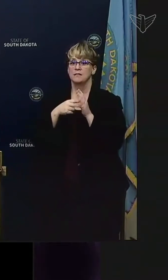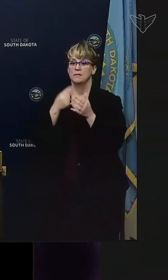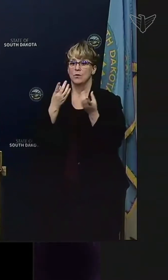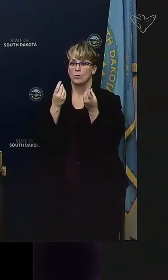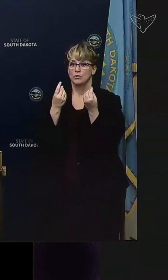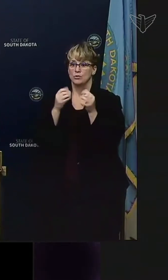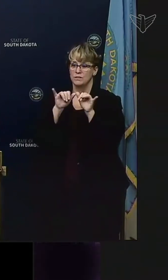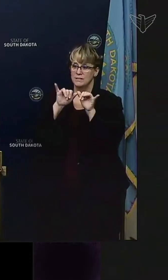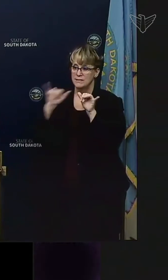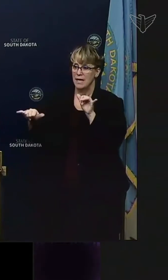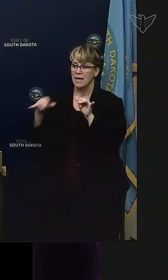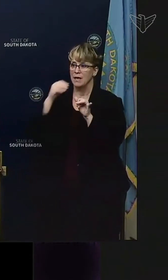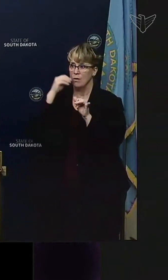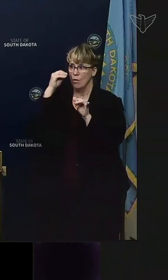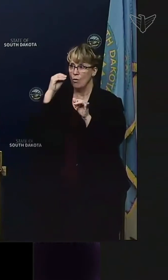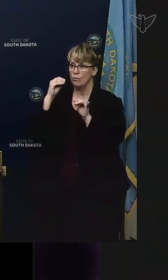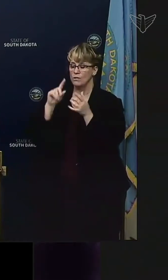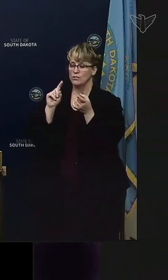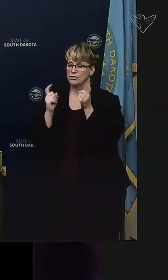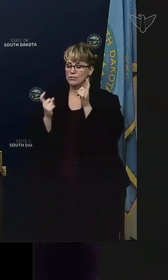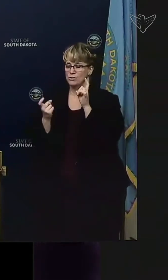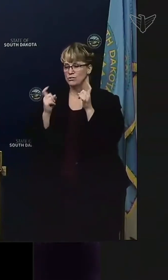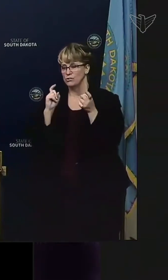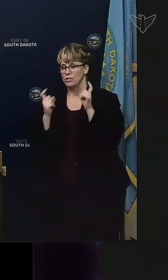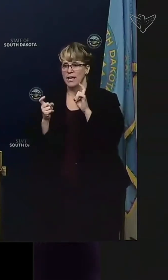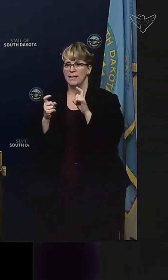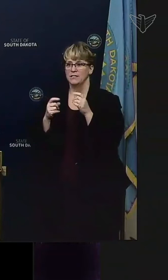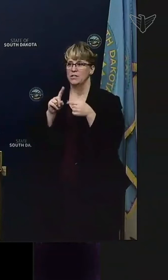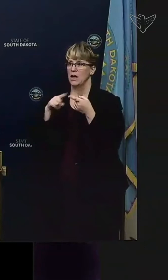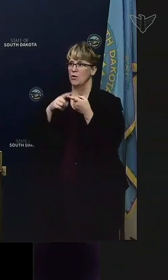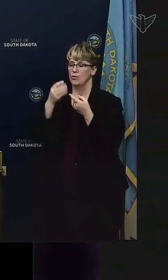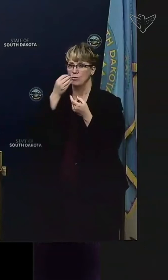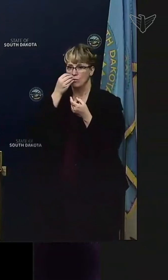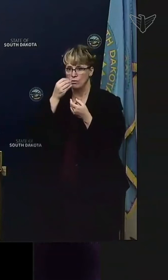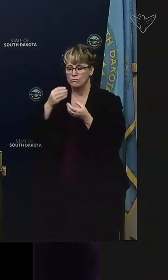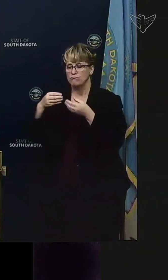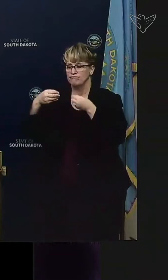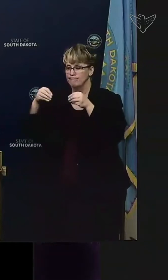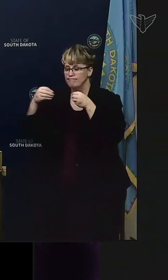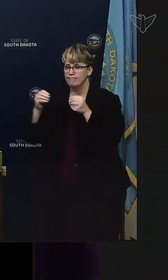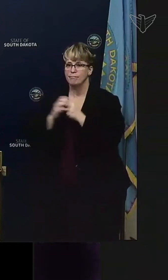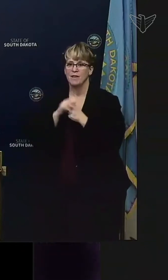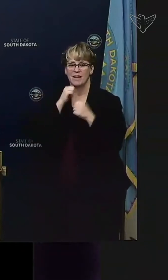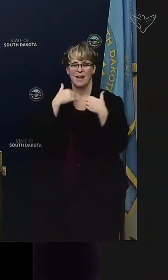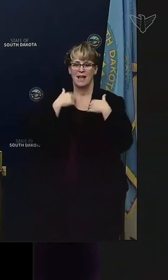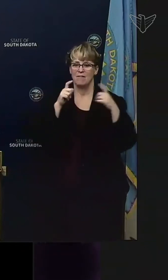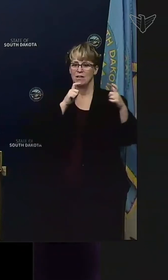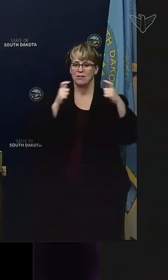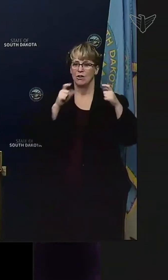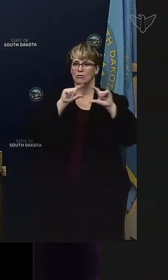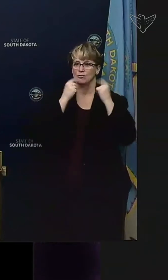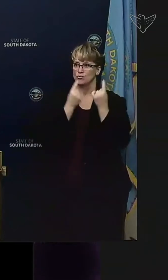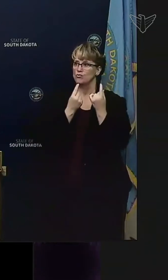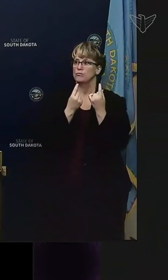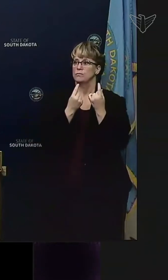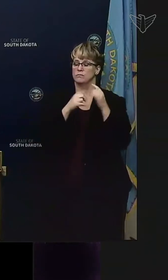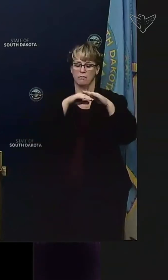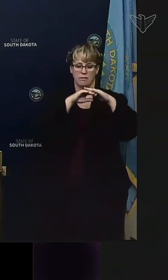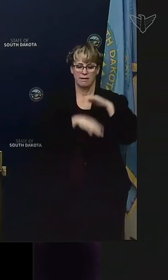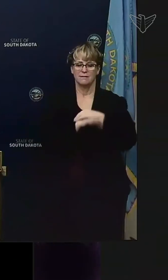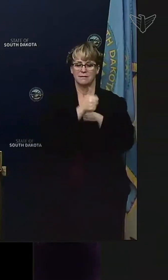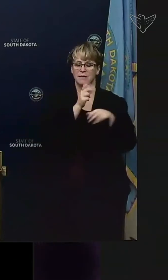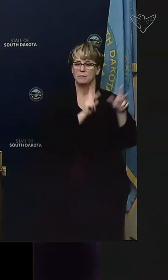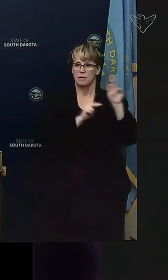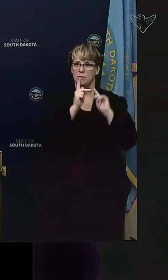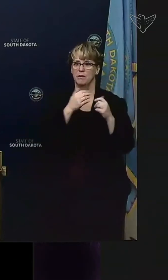staying home, by changing the way you do grocery shopping, by not having large groups gather together, keeping them under